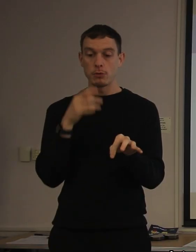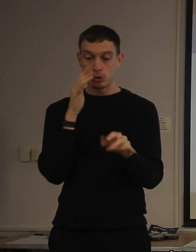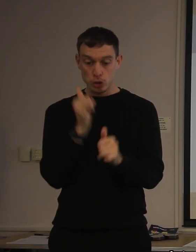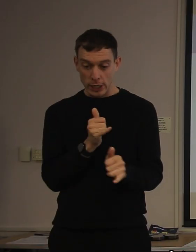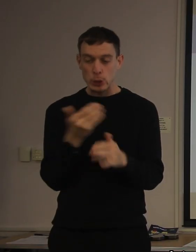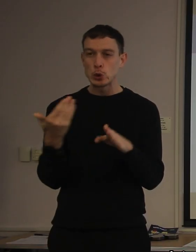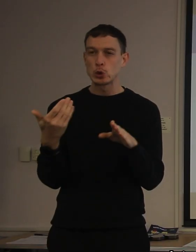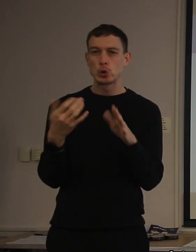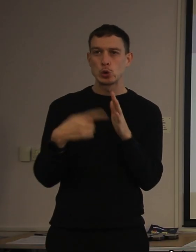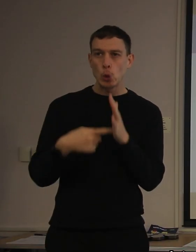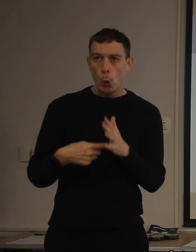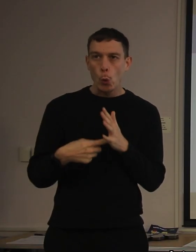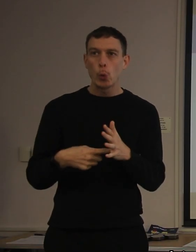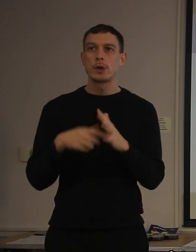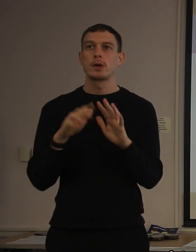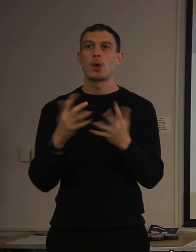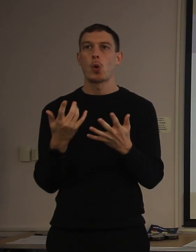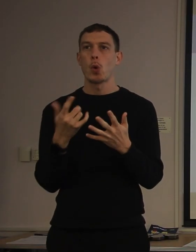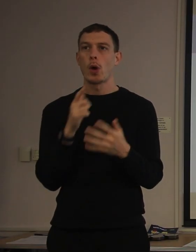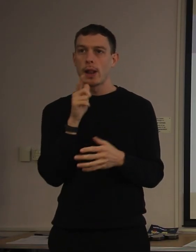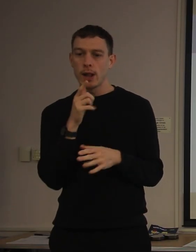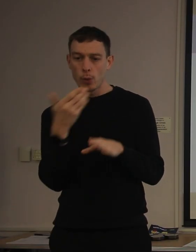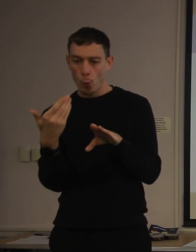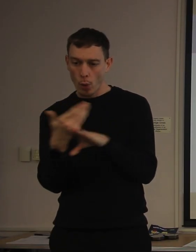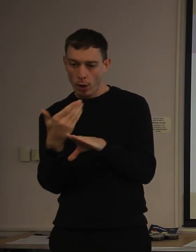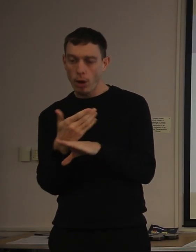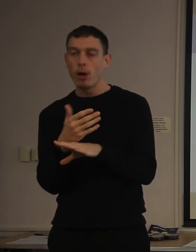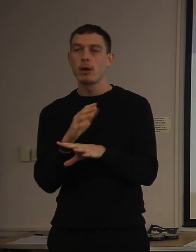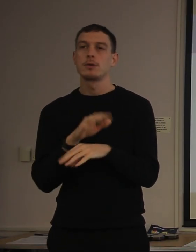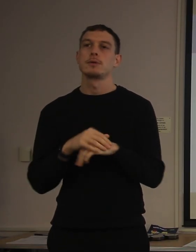or making sure the electrical devices are working.